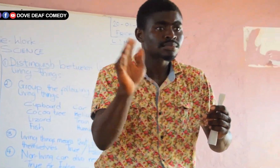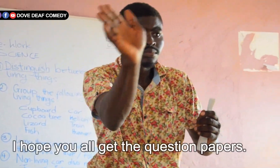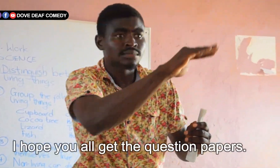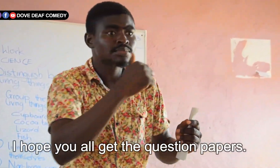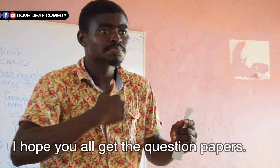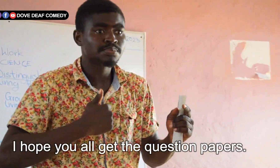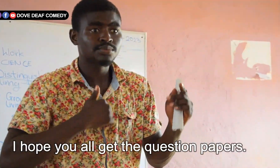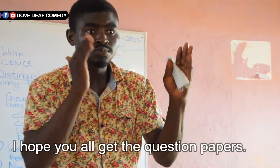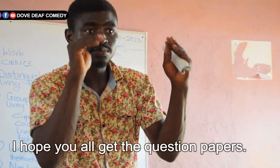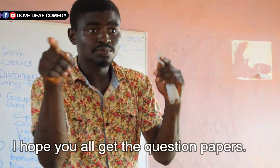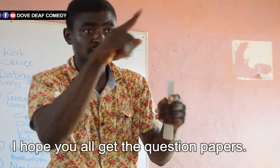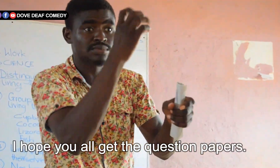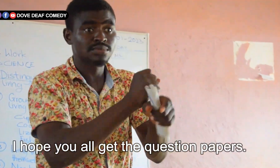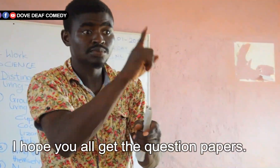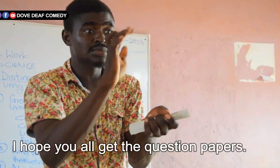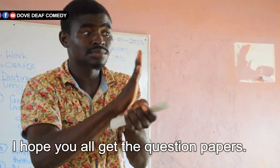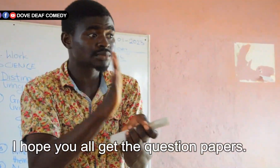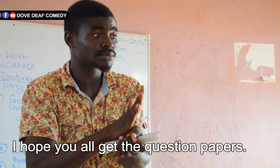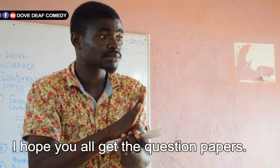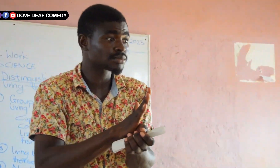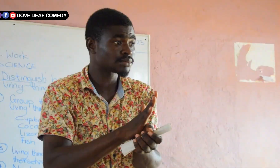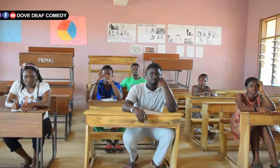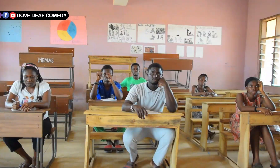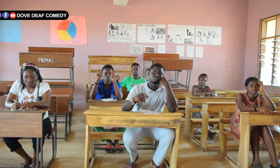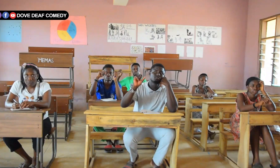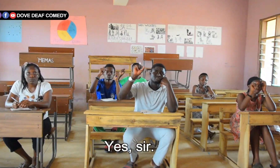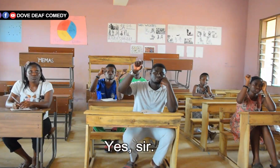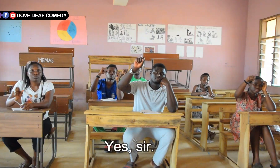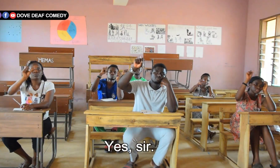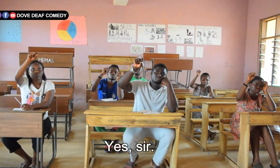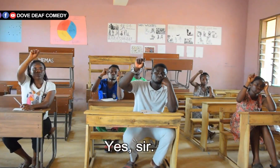I hope you all get the question papers. Yes, sir.